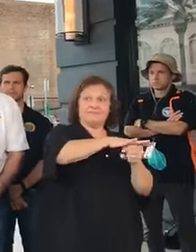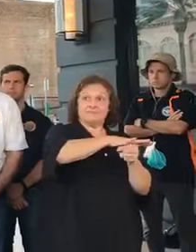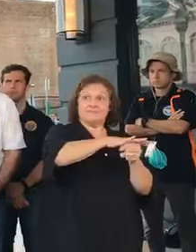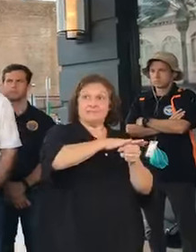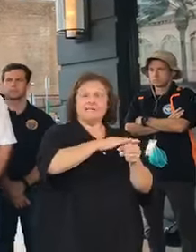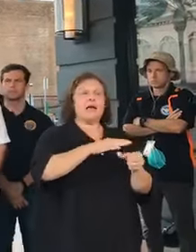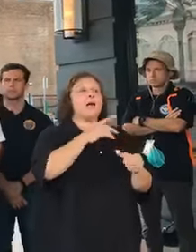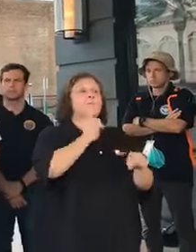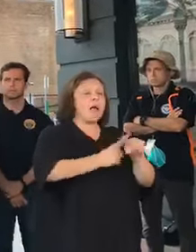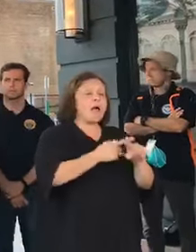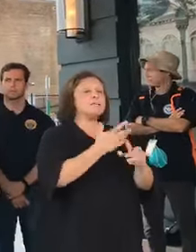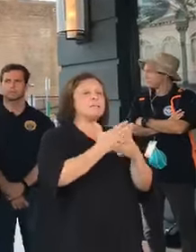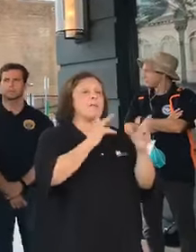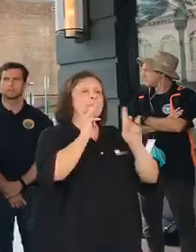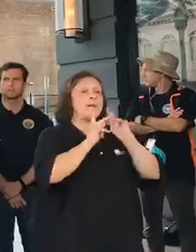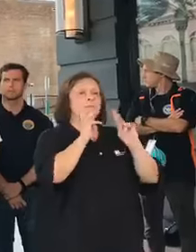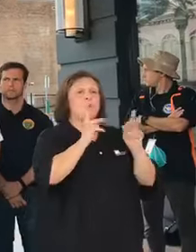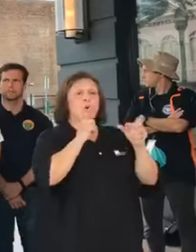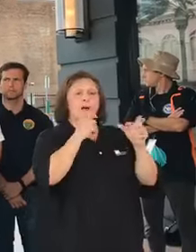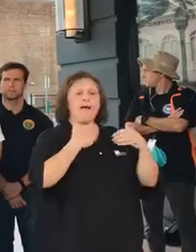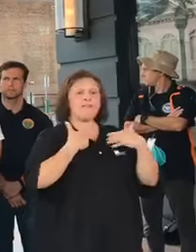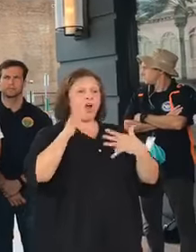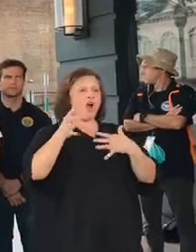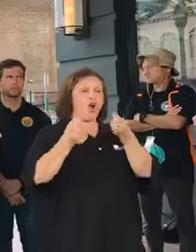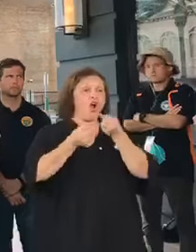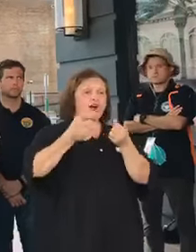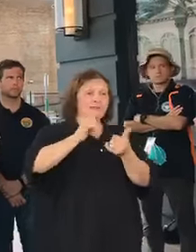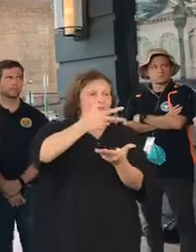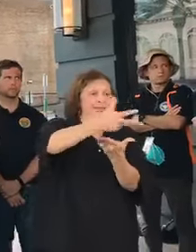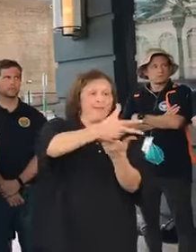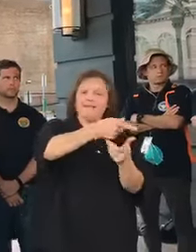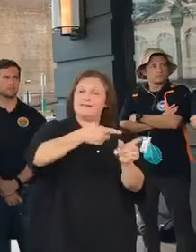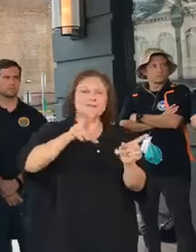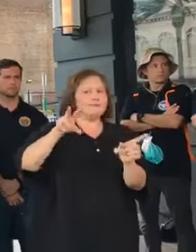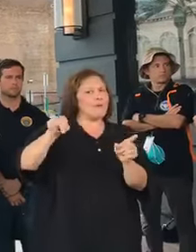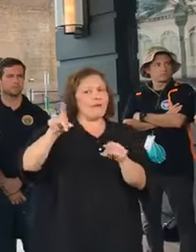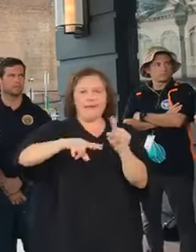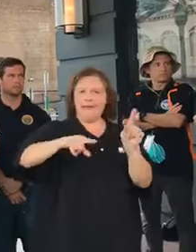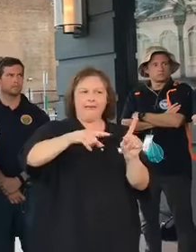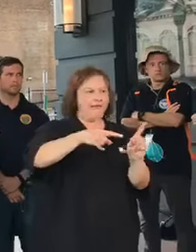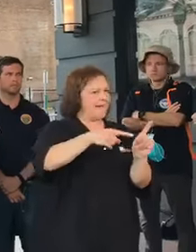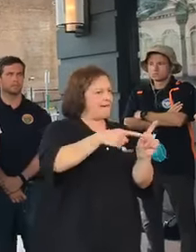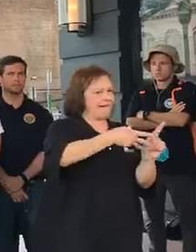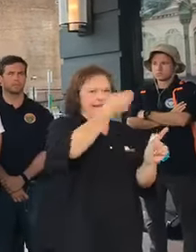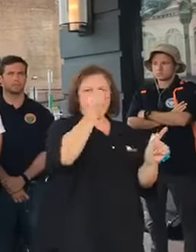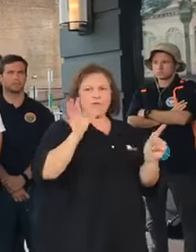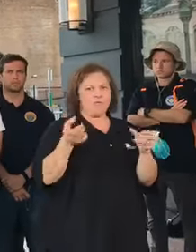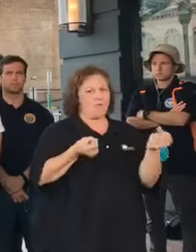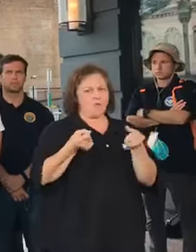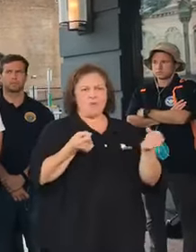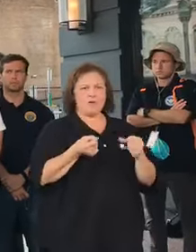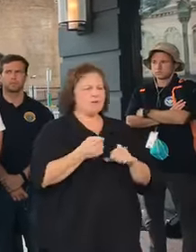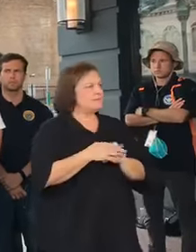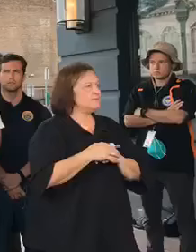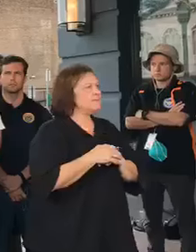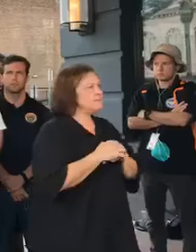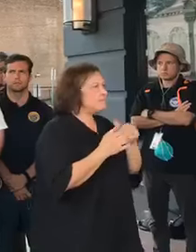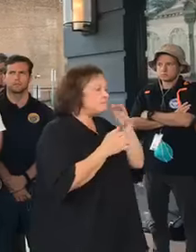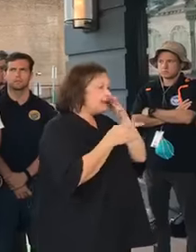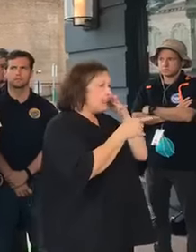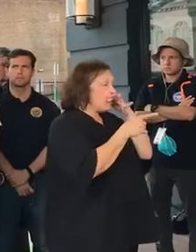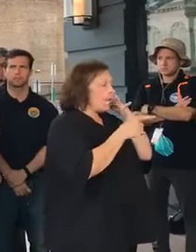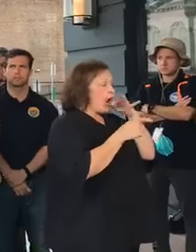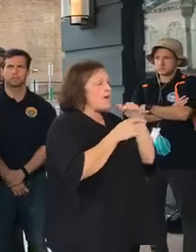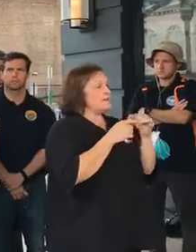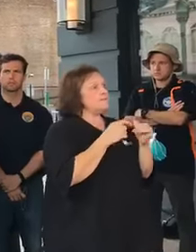know are still in the adjacent parking garage. Thank you. How will rescue efforts be going on until this evening? They'll probably be